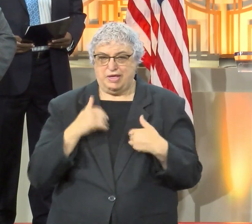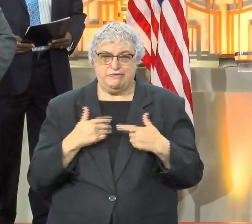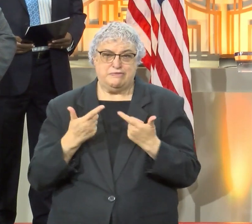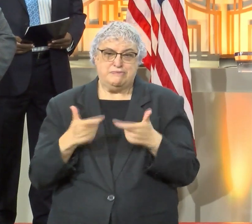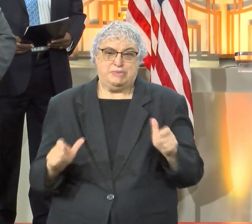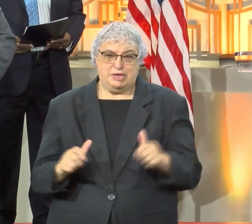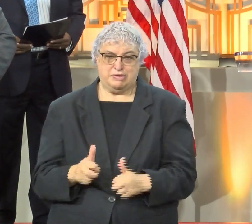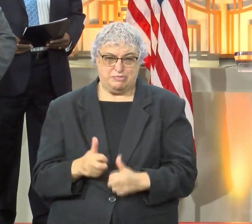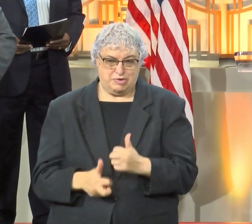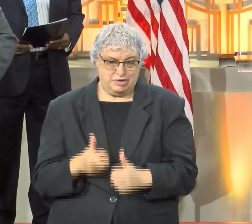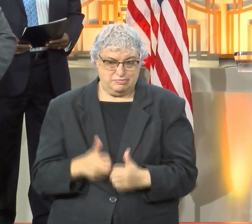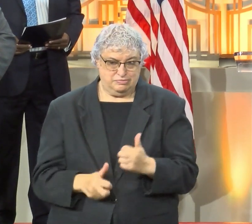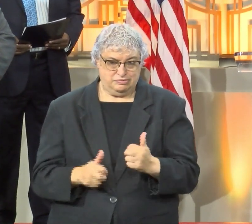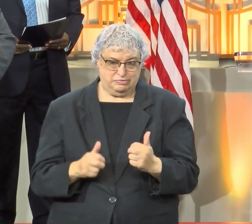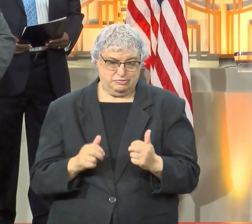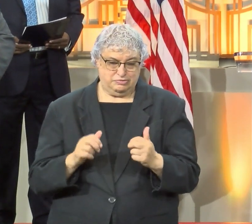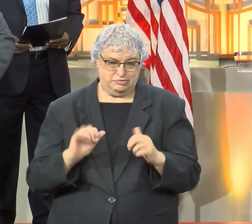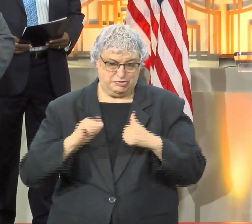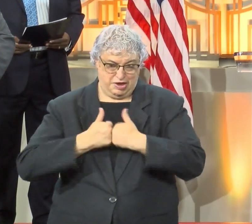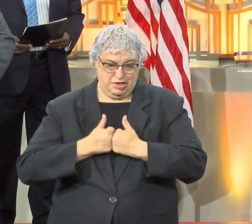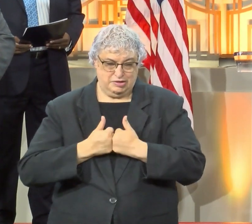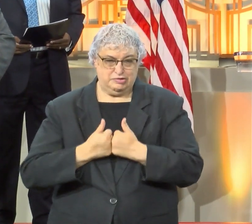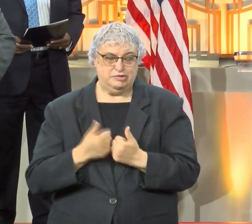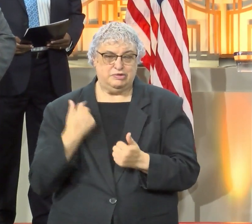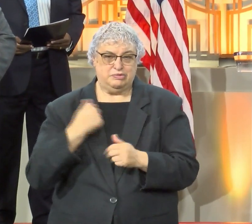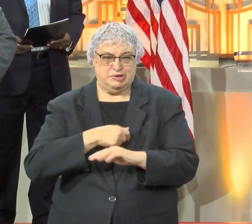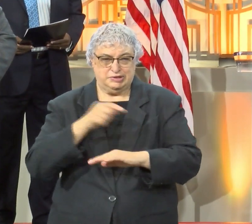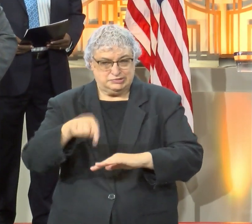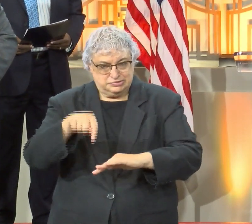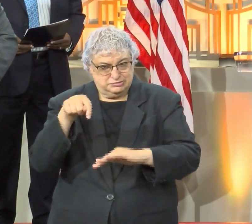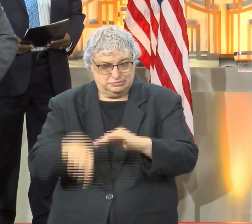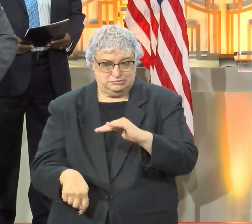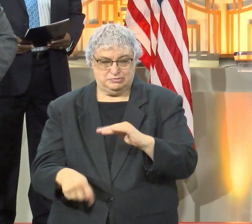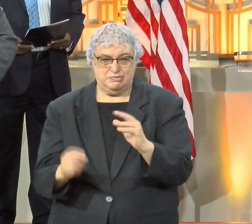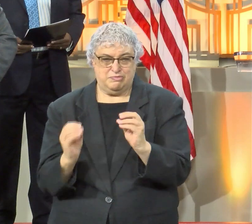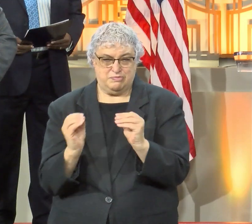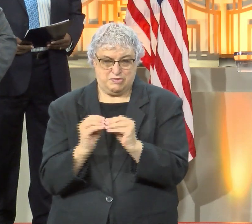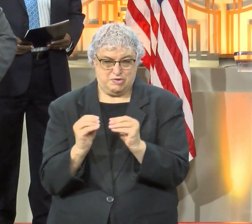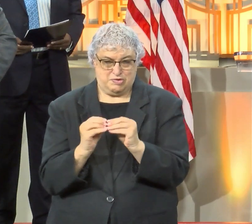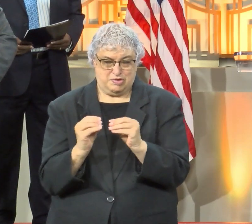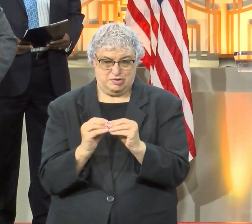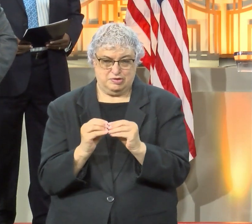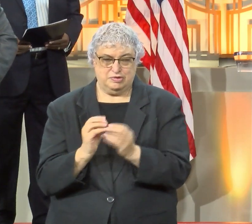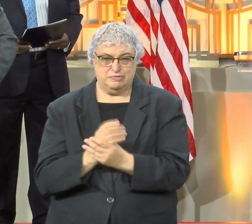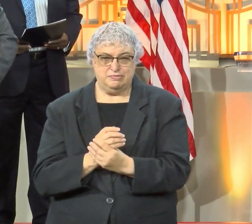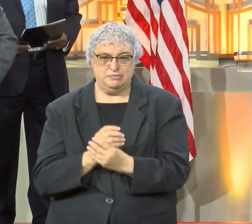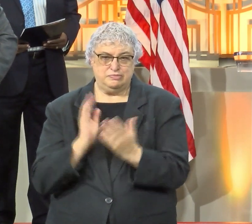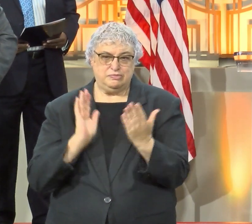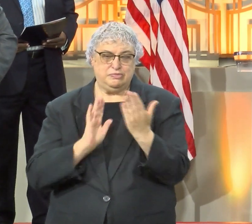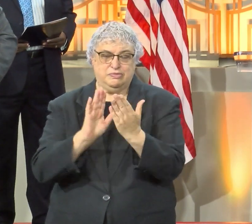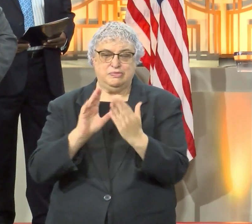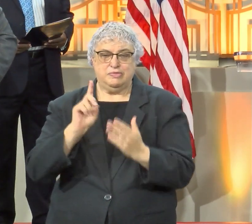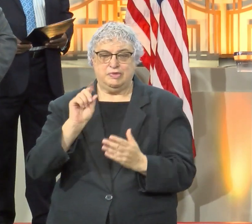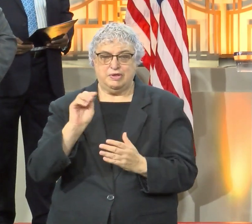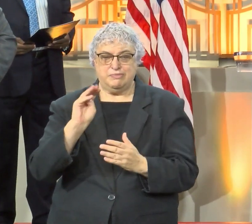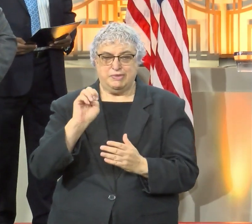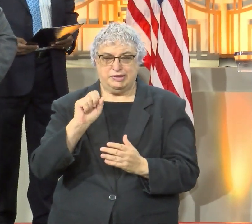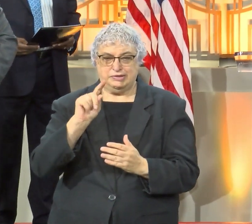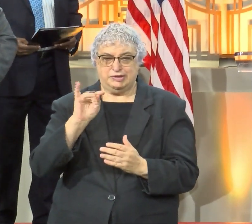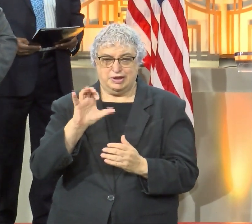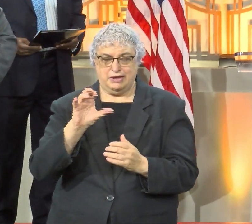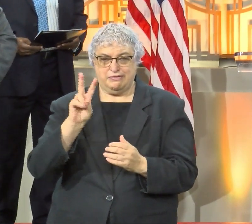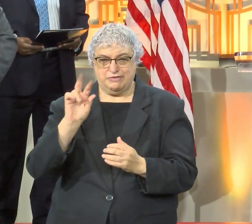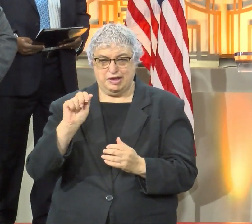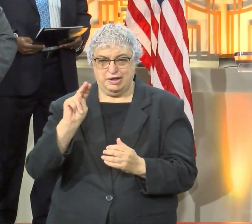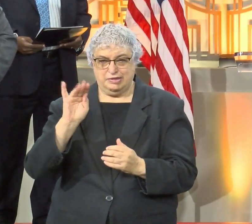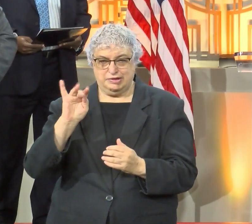Houstonians. Today, we are intensifying our efforts to address domestic violence, where we are seeing a rising